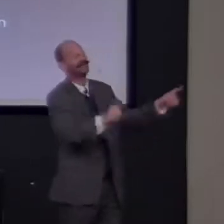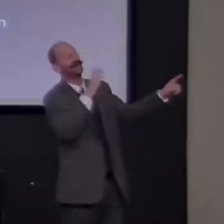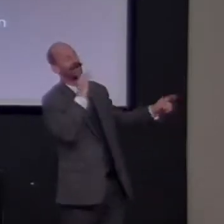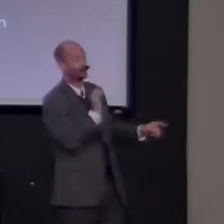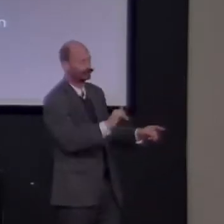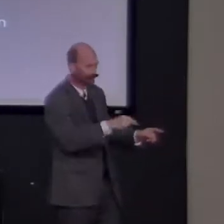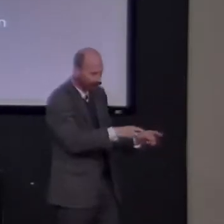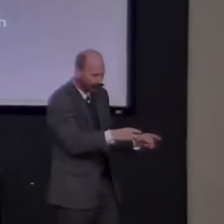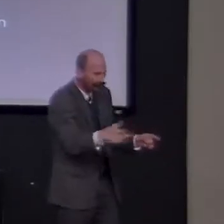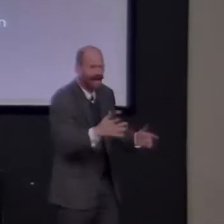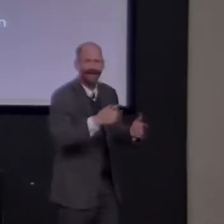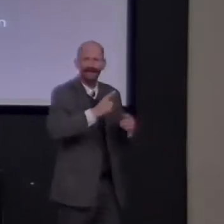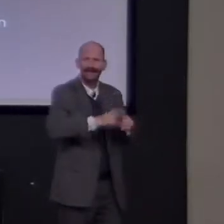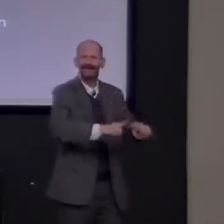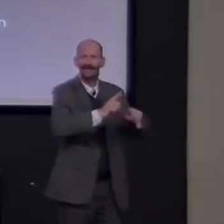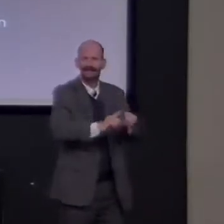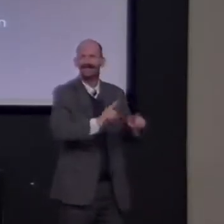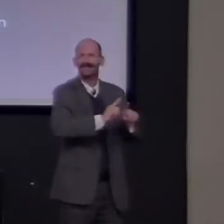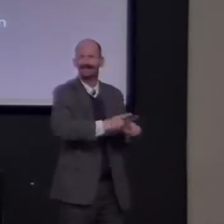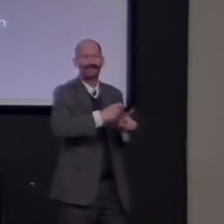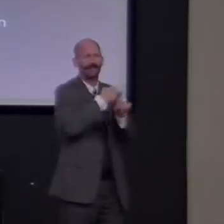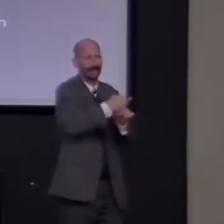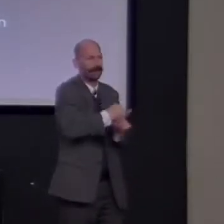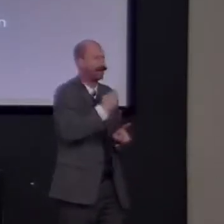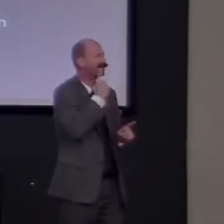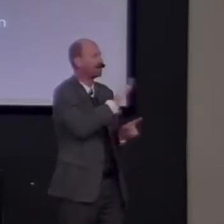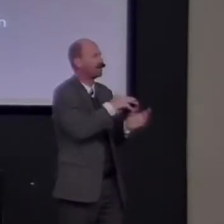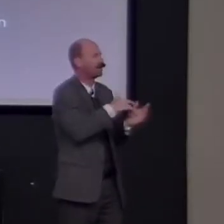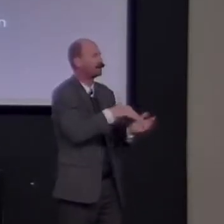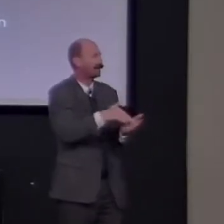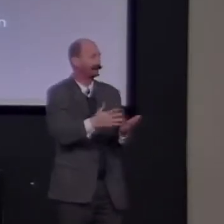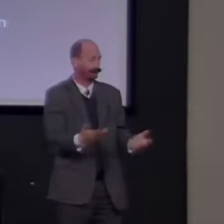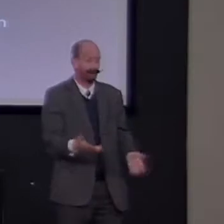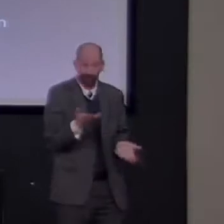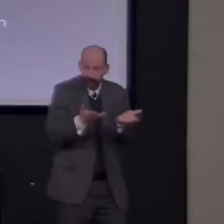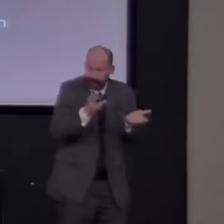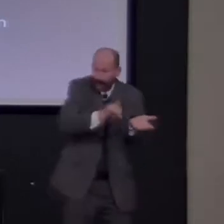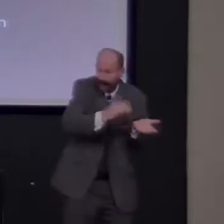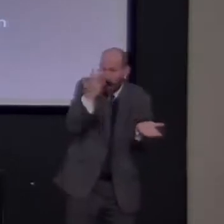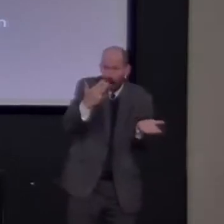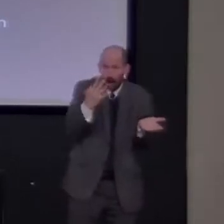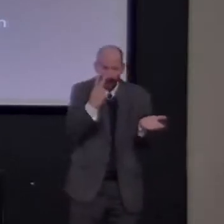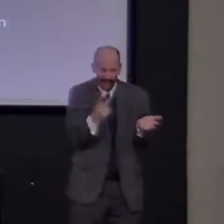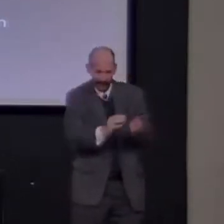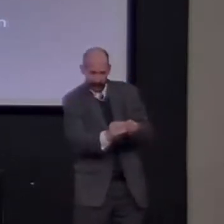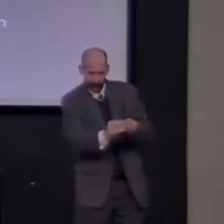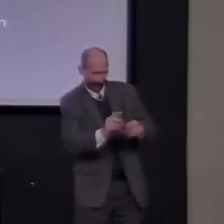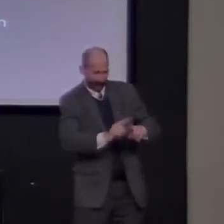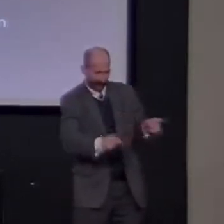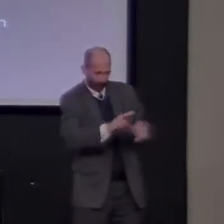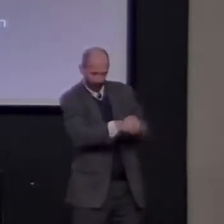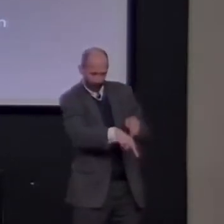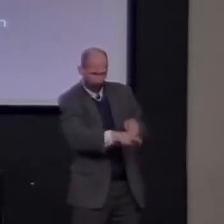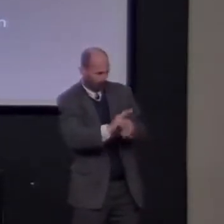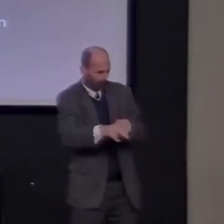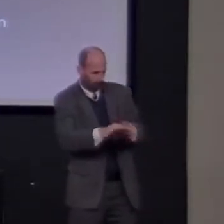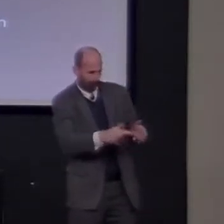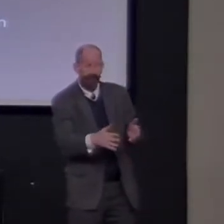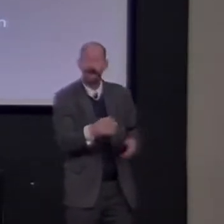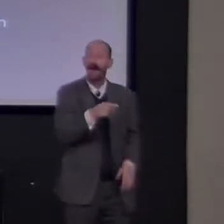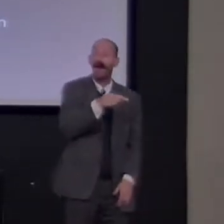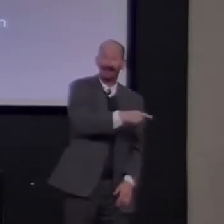vary across the different studies, those could account for the variation in the results we see. Maybe it's specific to one age group.